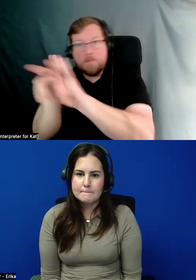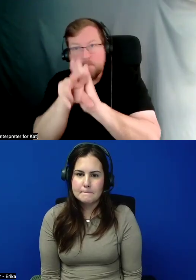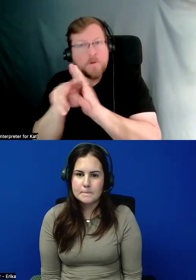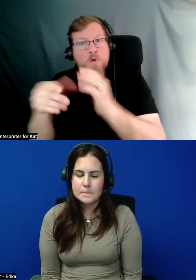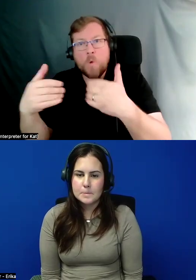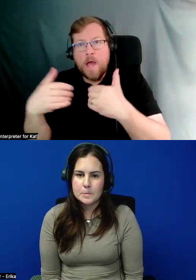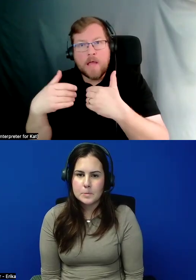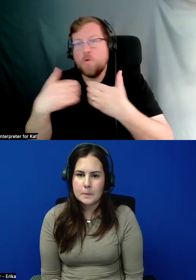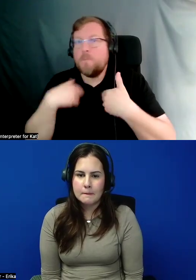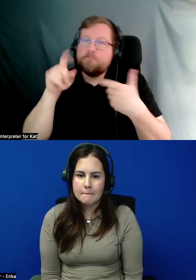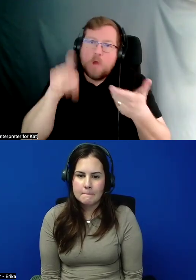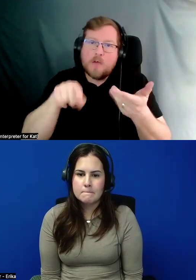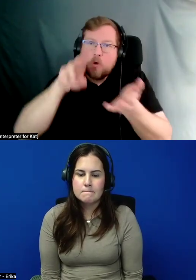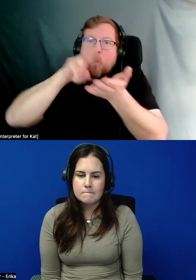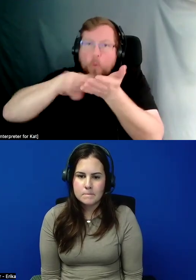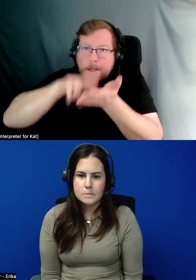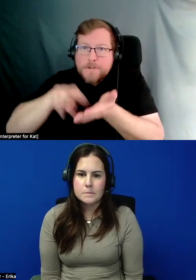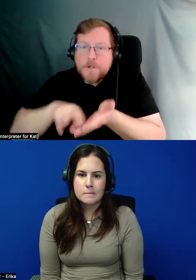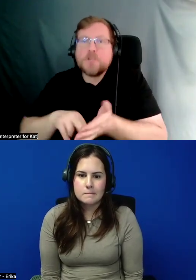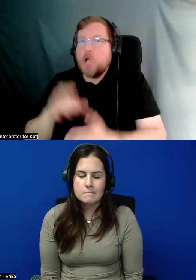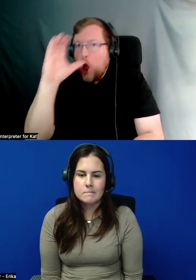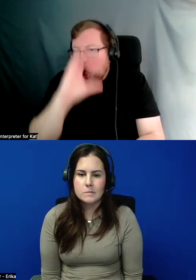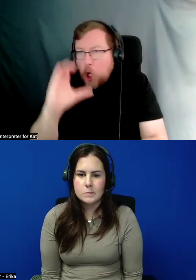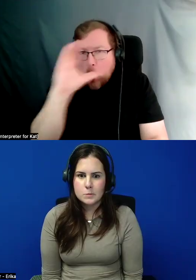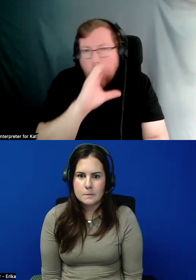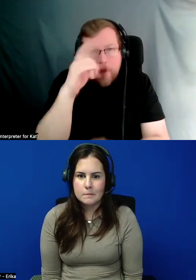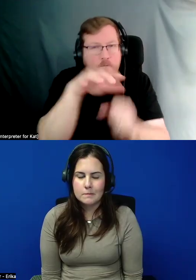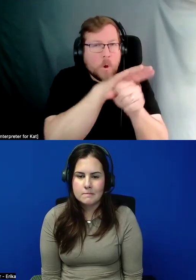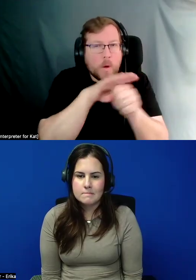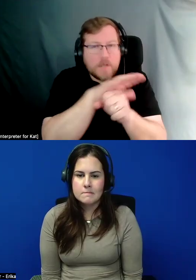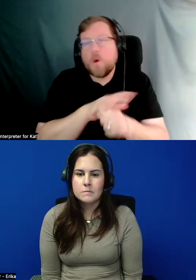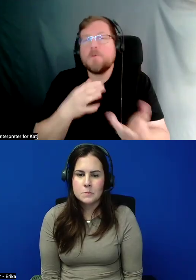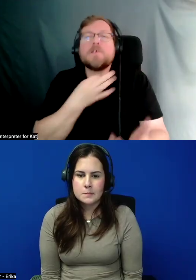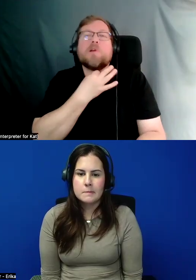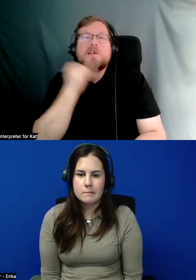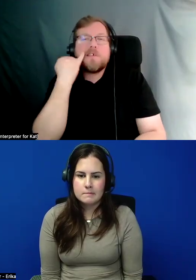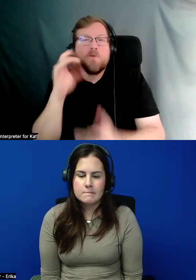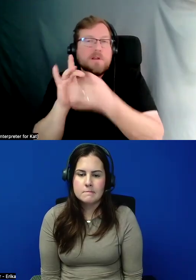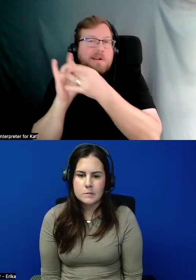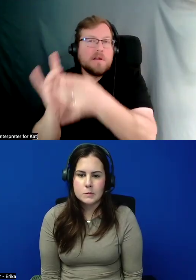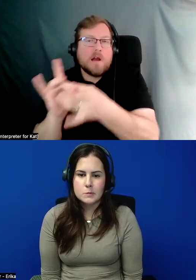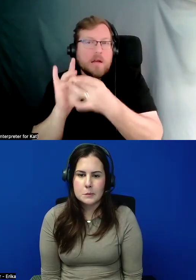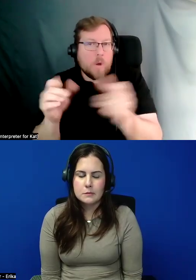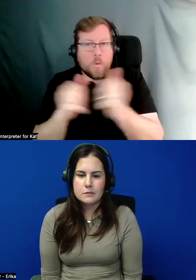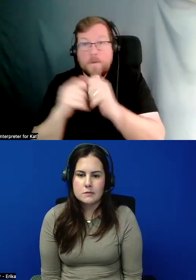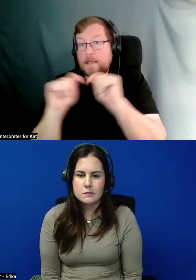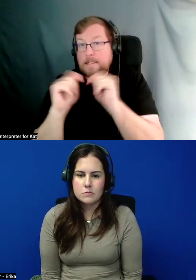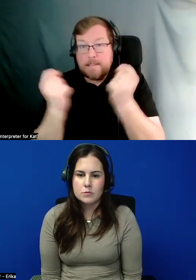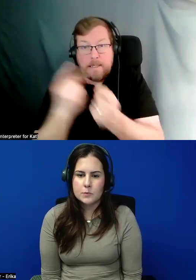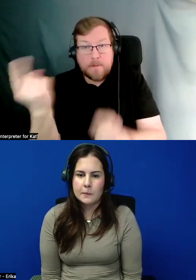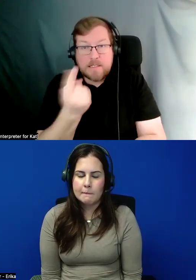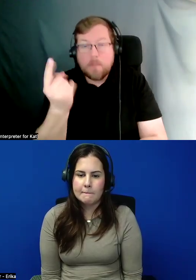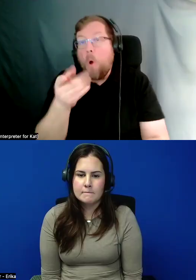some research and some scouting, so I was just curious like if you like connect with a team that knows the area well and will